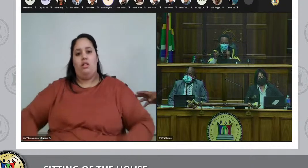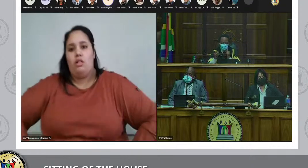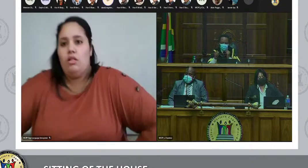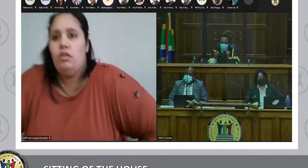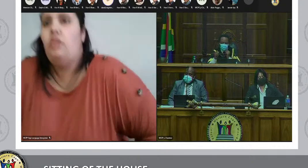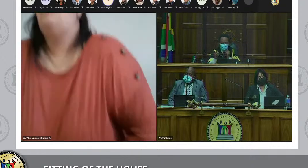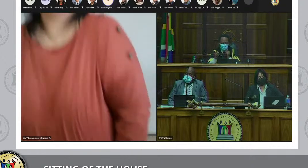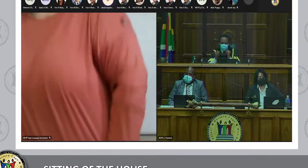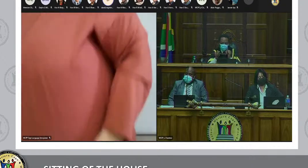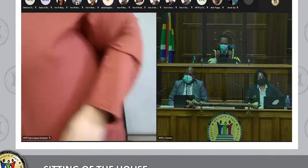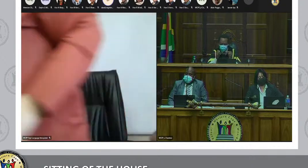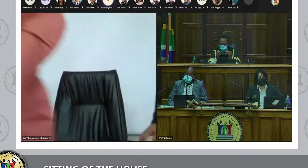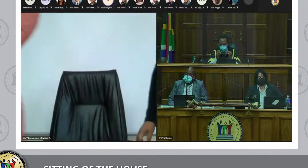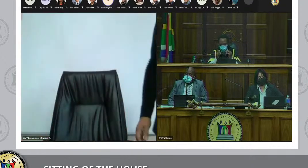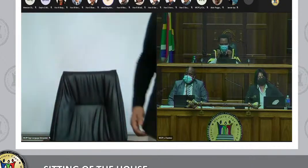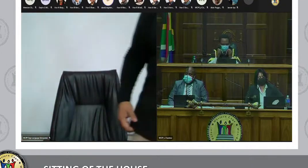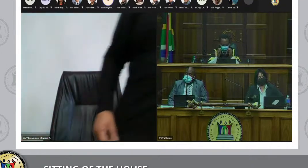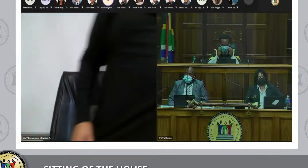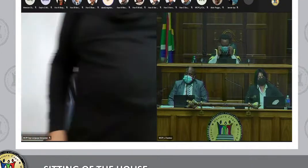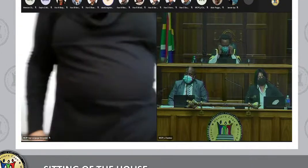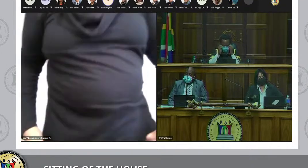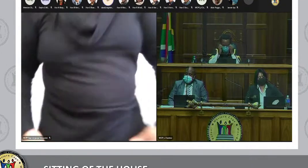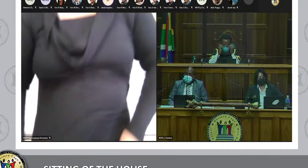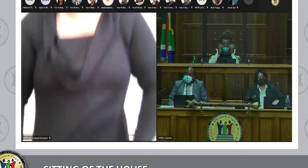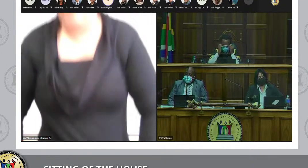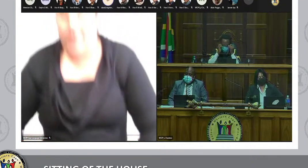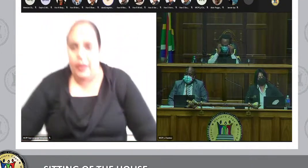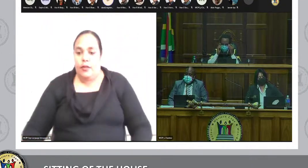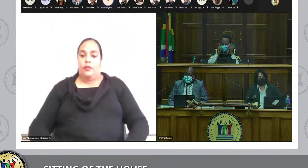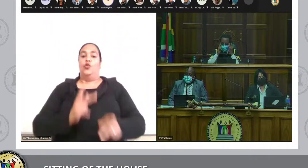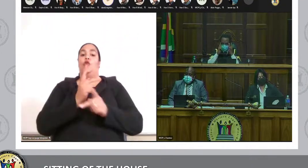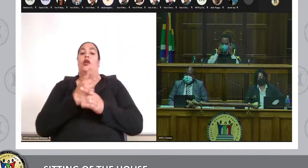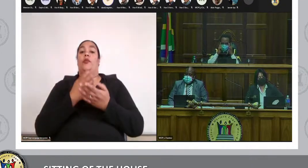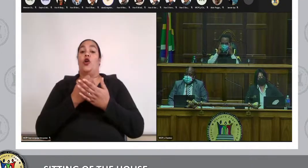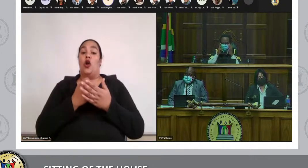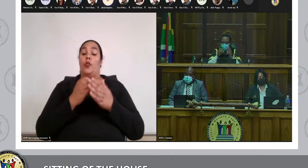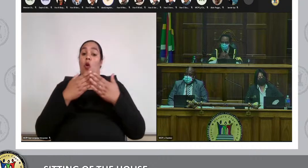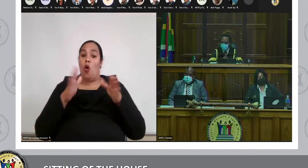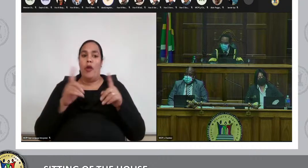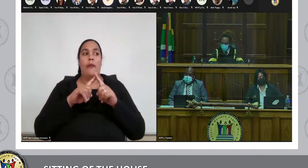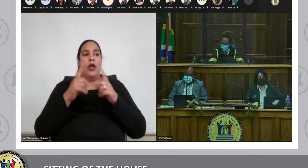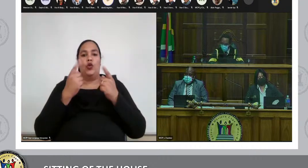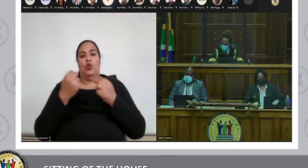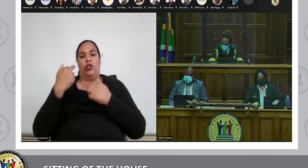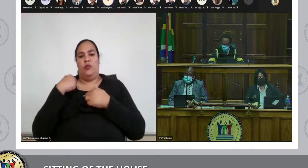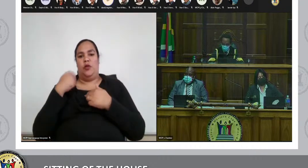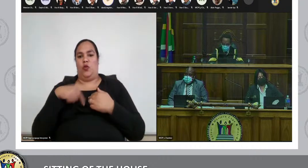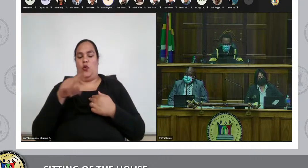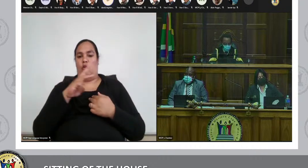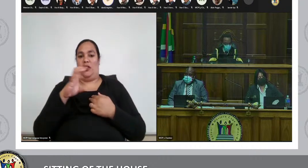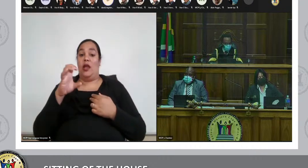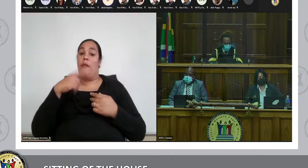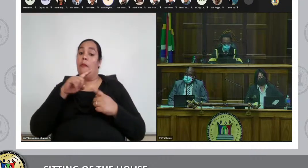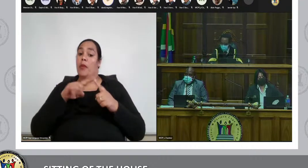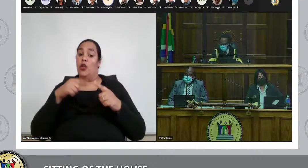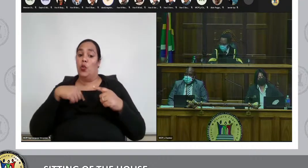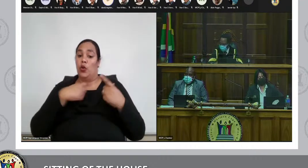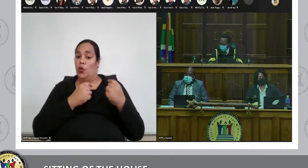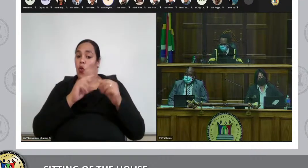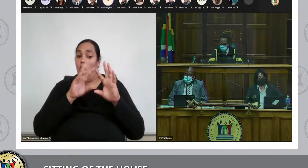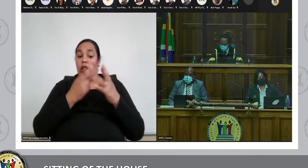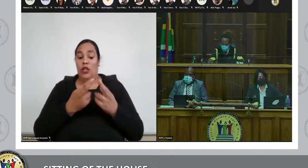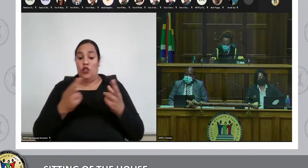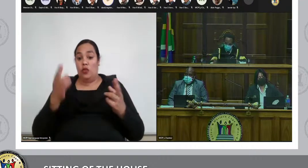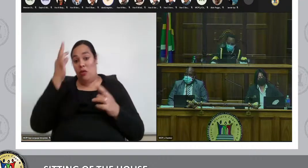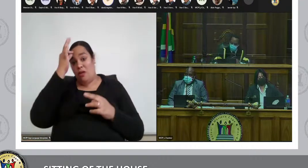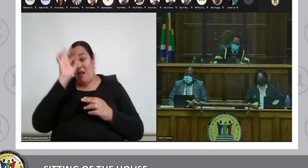economy open, but to do so responsibly in the Western Cape. And we are going to mobilize all the resources of